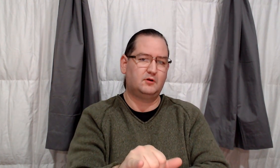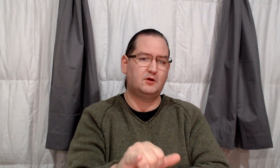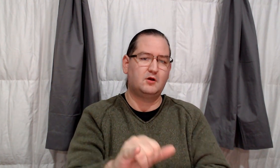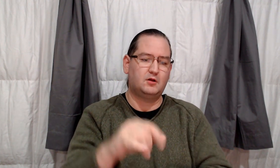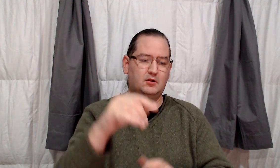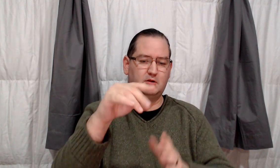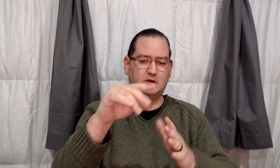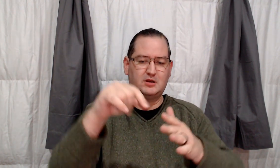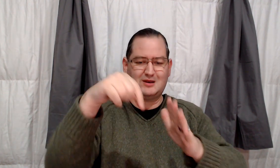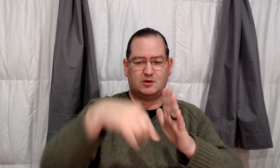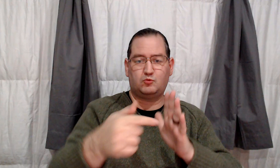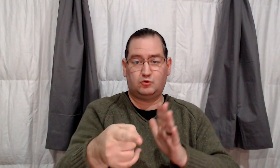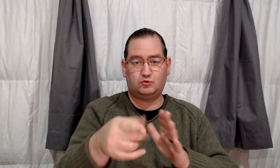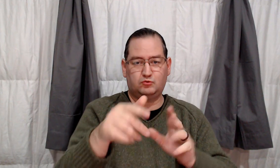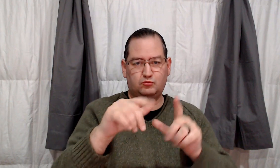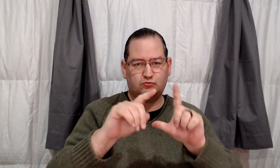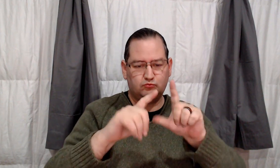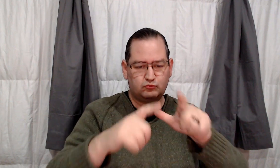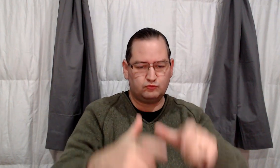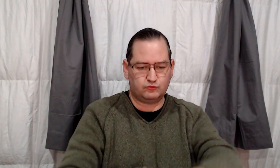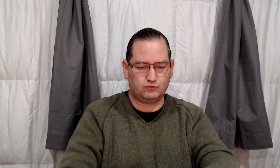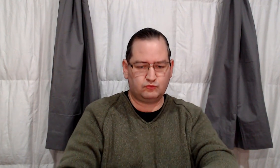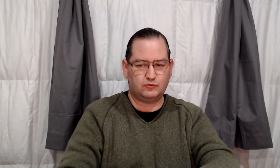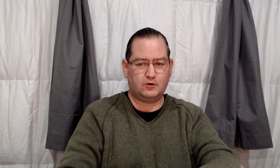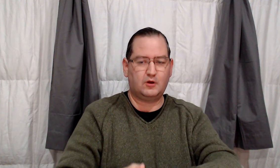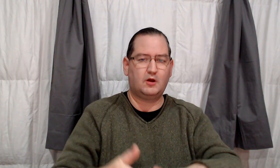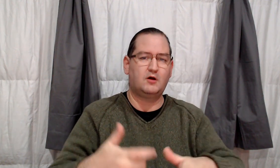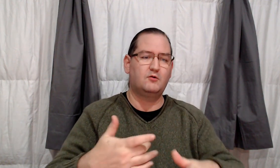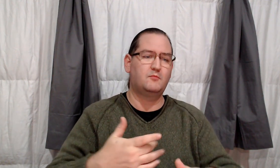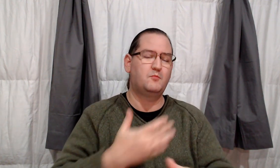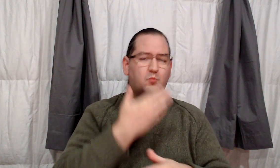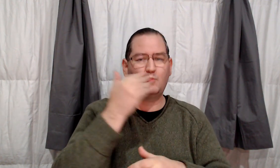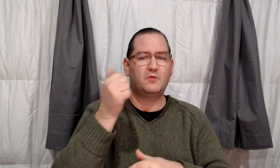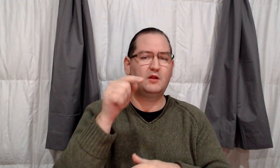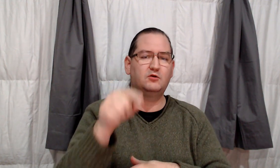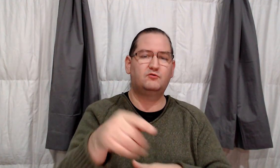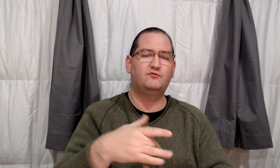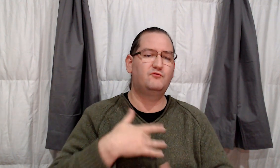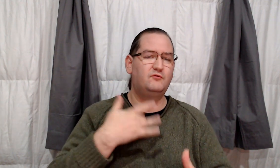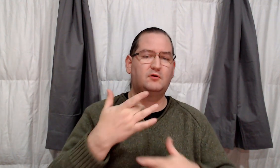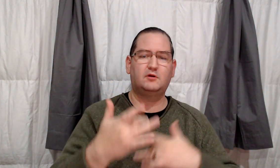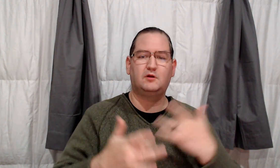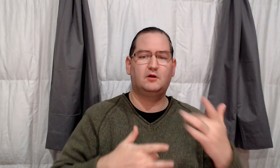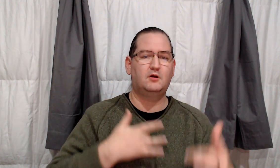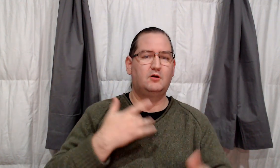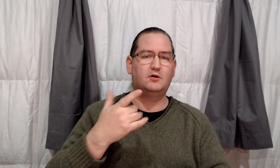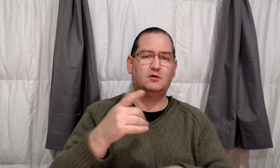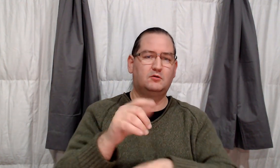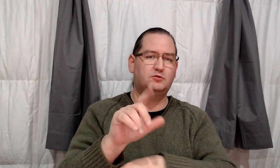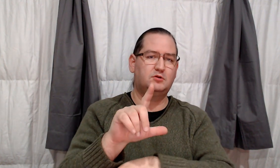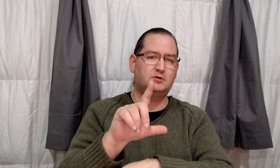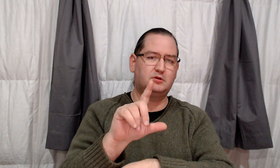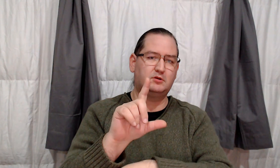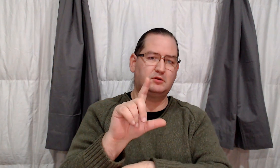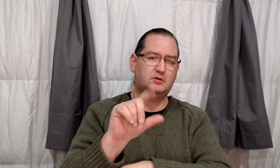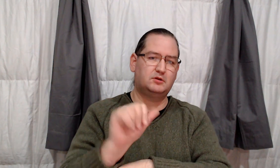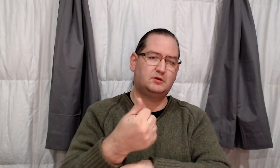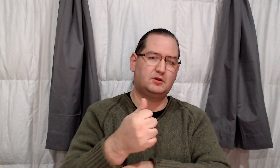go. 10, 20, 100 times deeper now. And as you drift